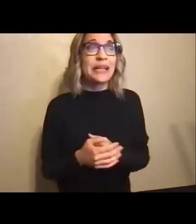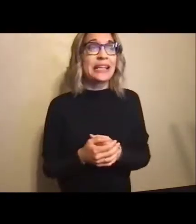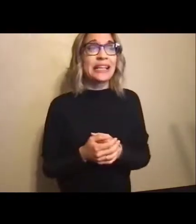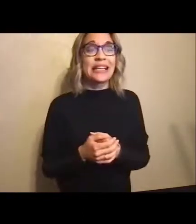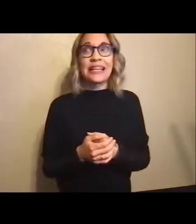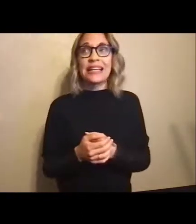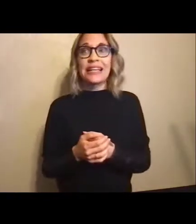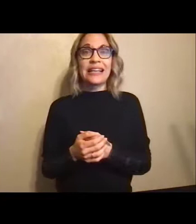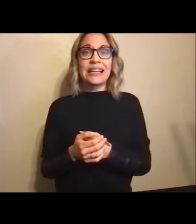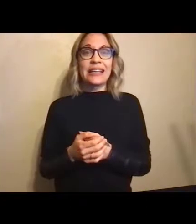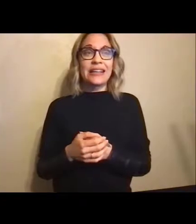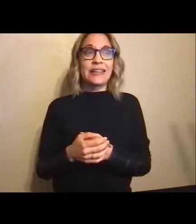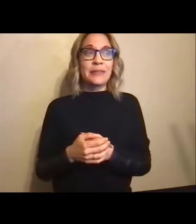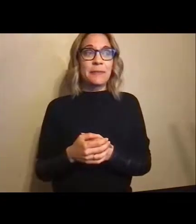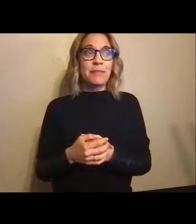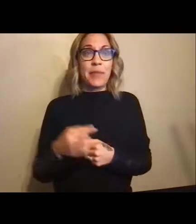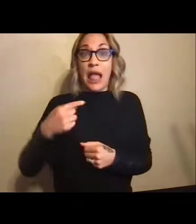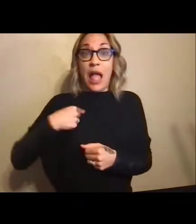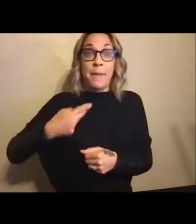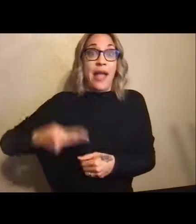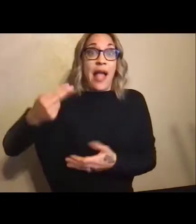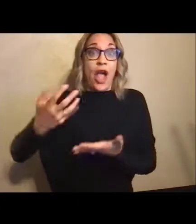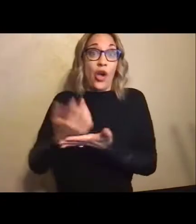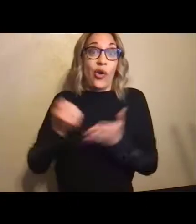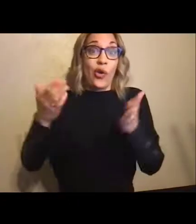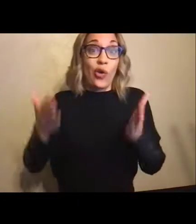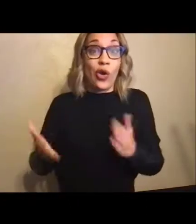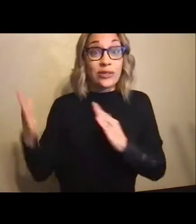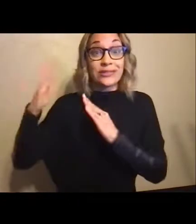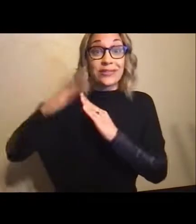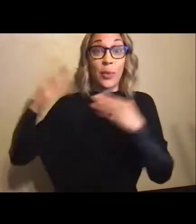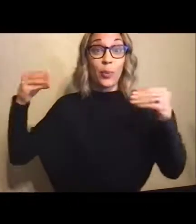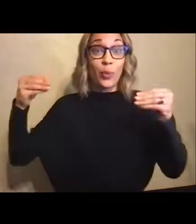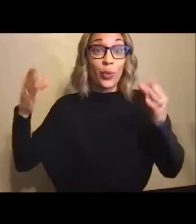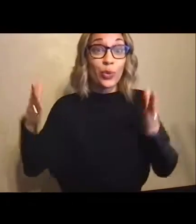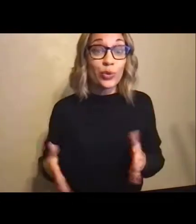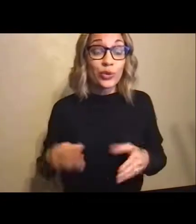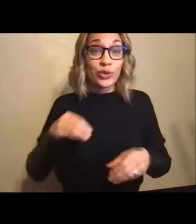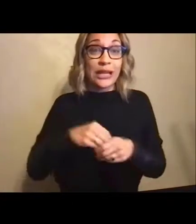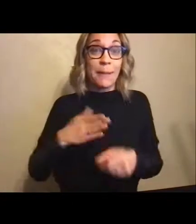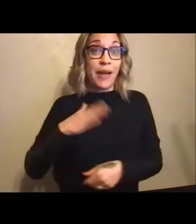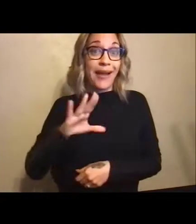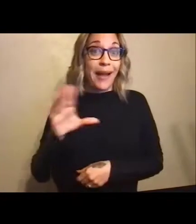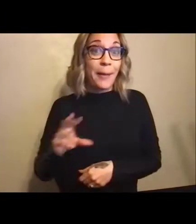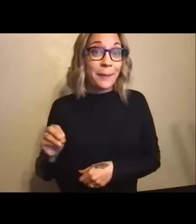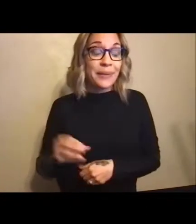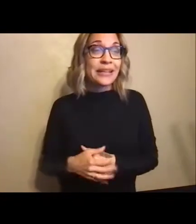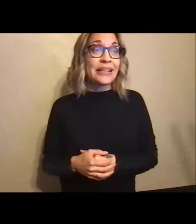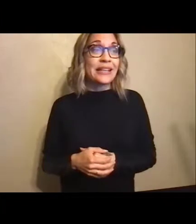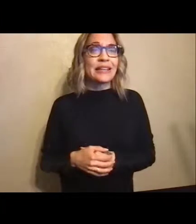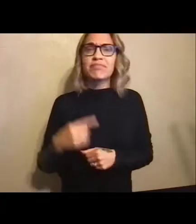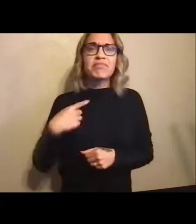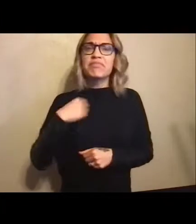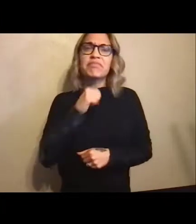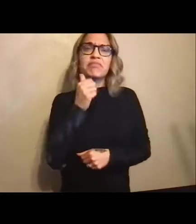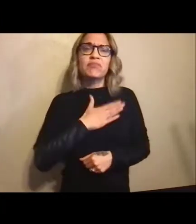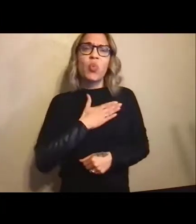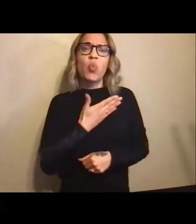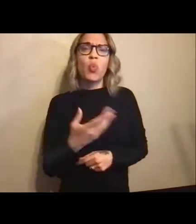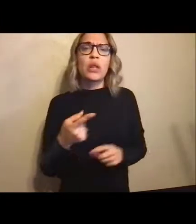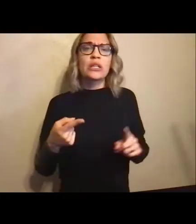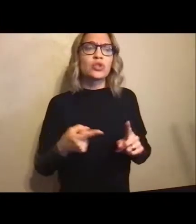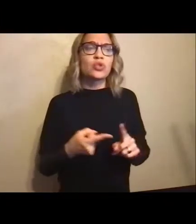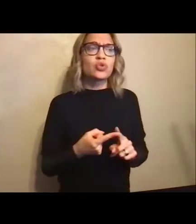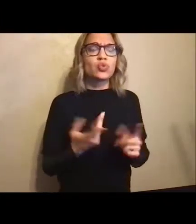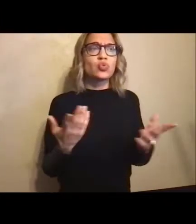I have a busy family life with 3 kids and a husband. I'm a high earner, the top